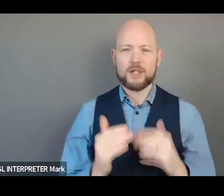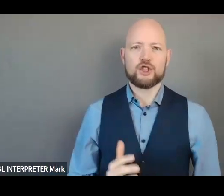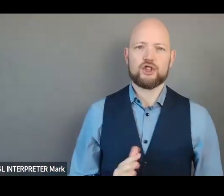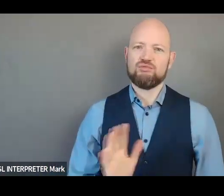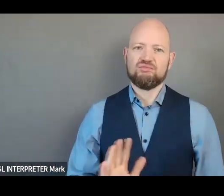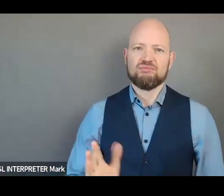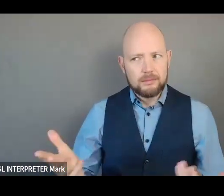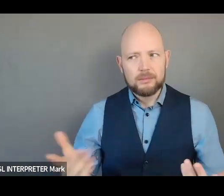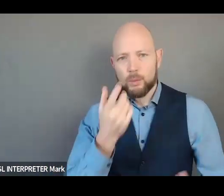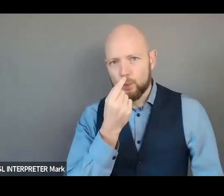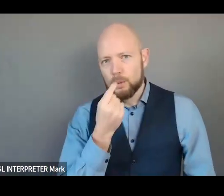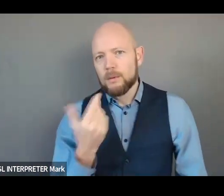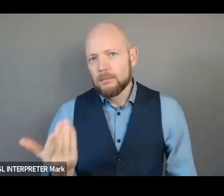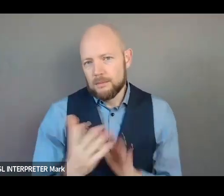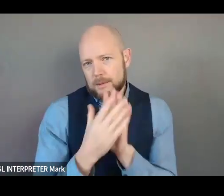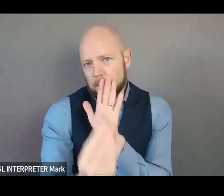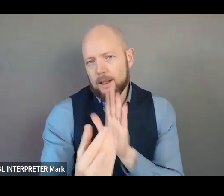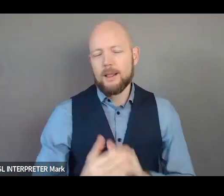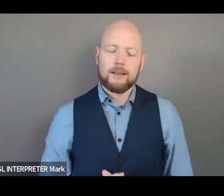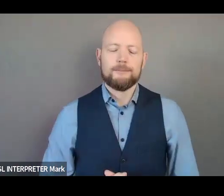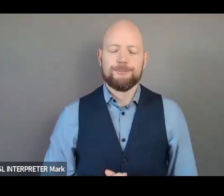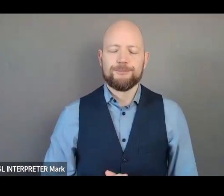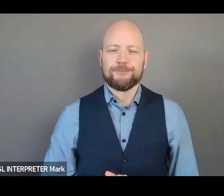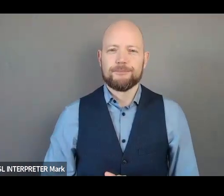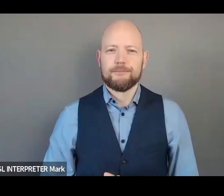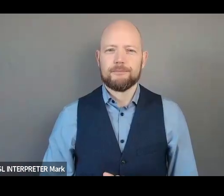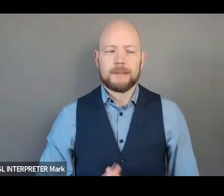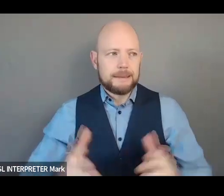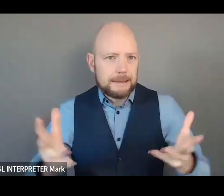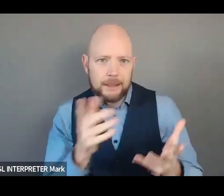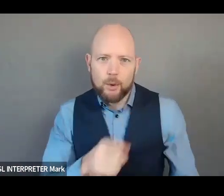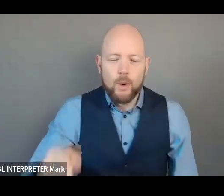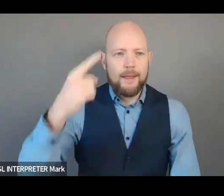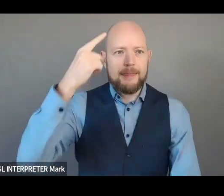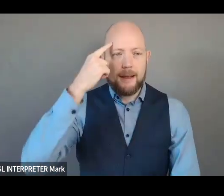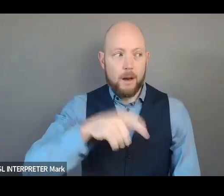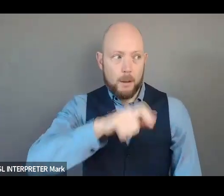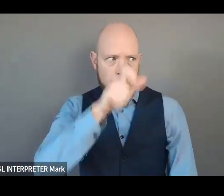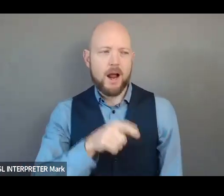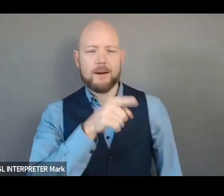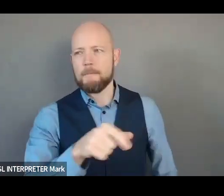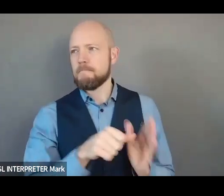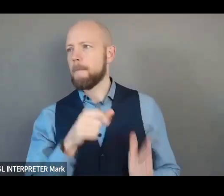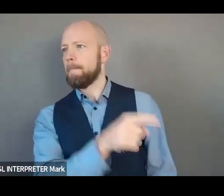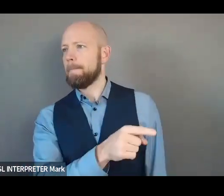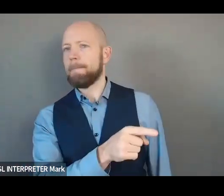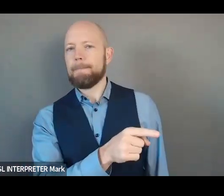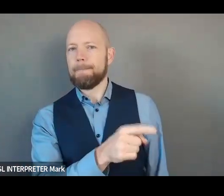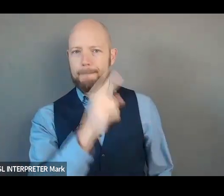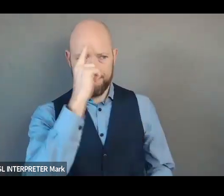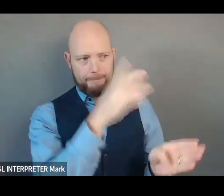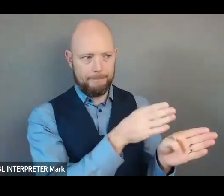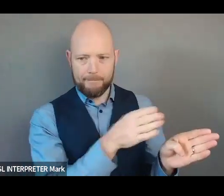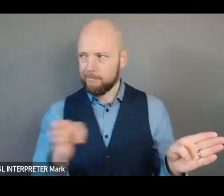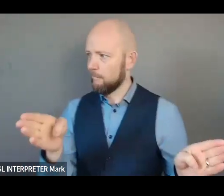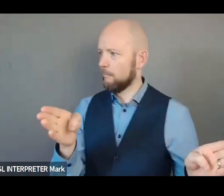So what I'm encouraging people to think of is shift the attention away from the individual towards what